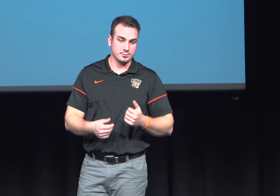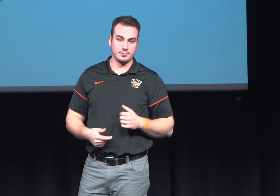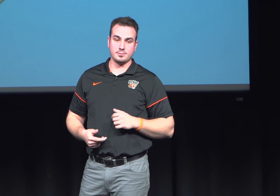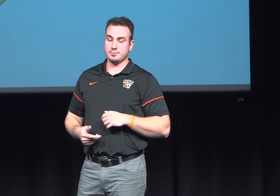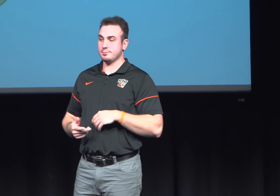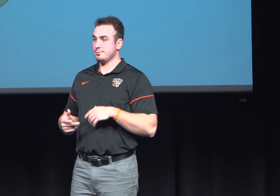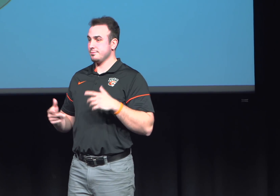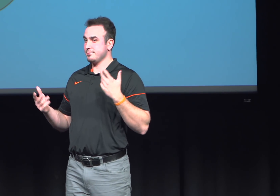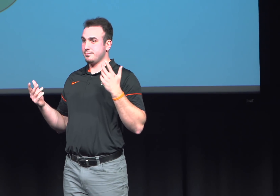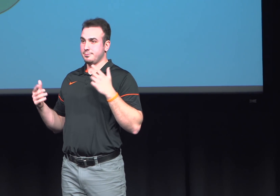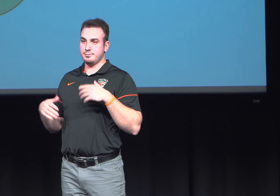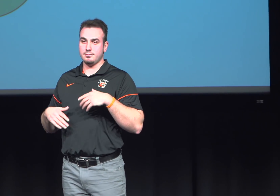on your commute, anything.